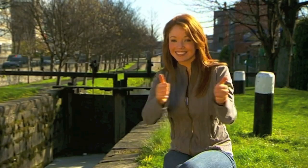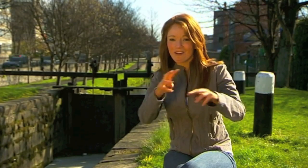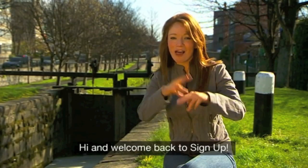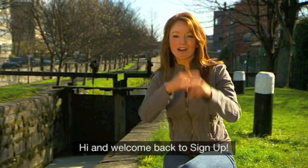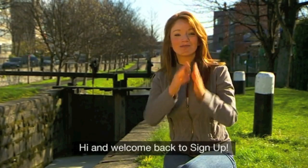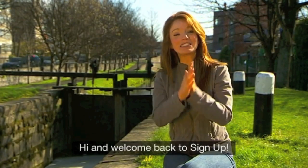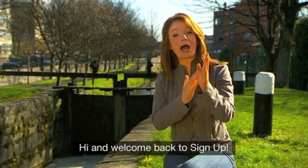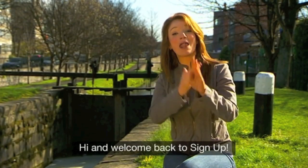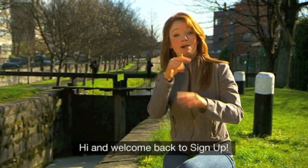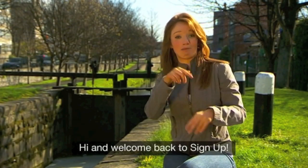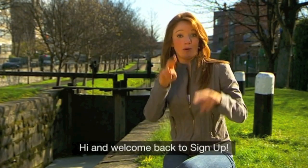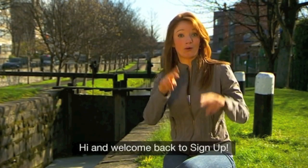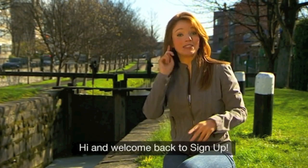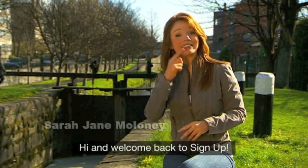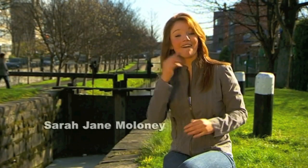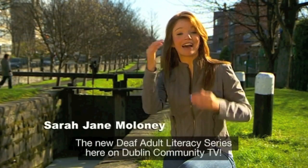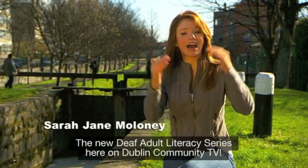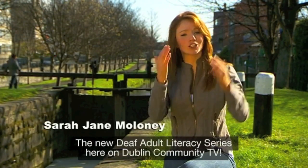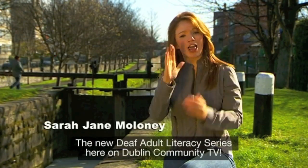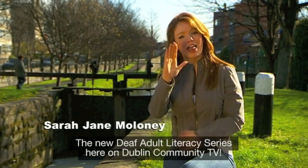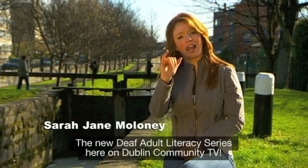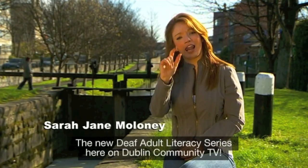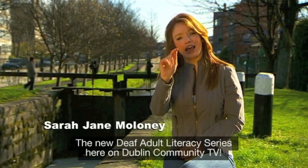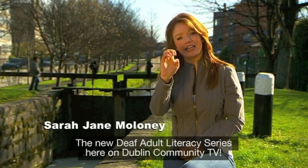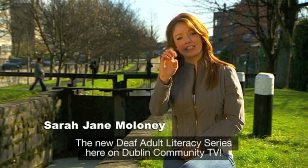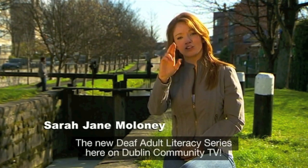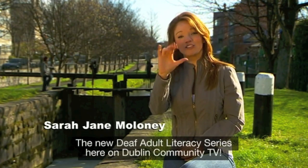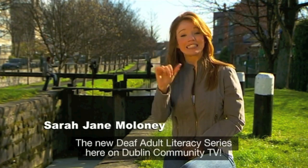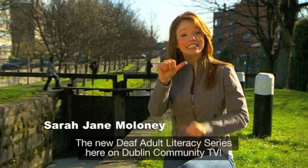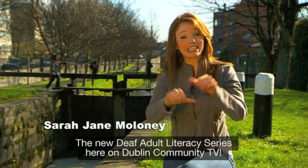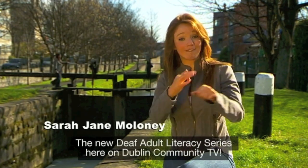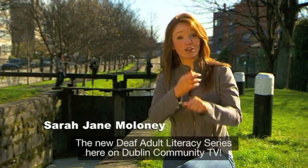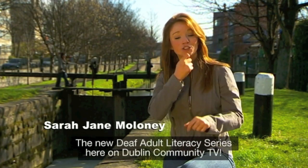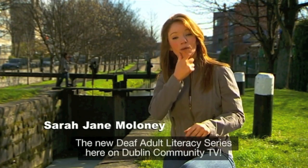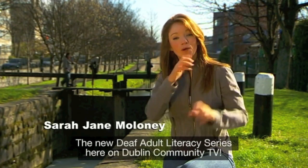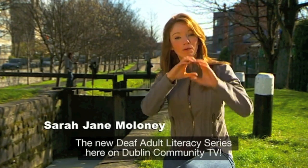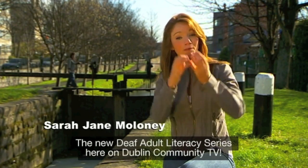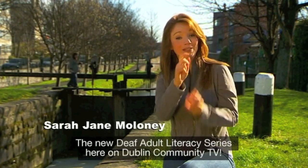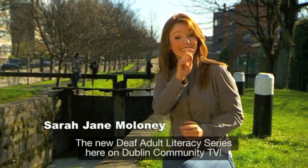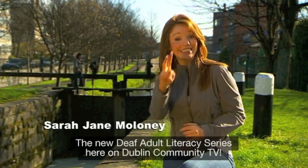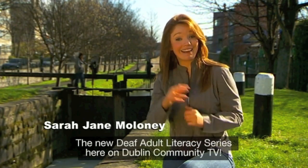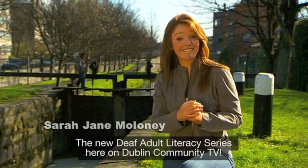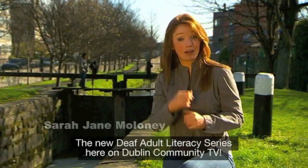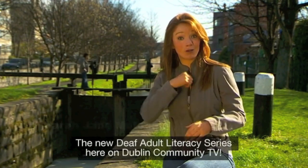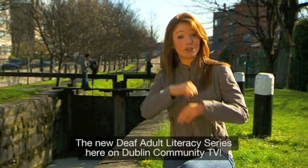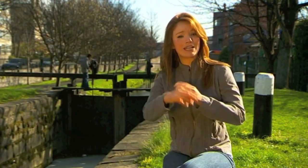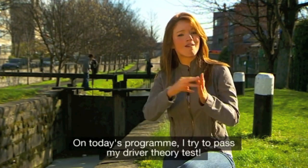Hi, and welcome back to Sign Up, the new deaf adult literacy series here on Dublin Community TV. On